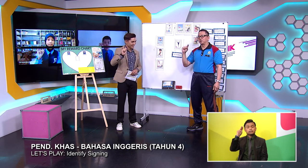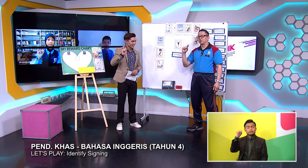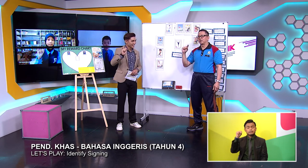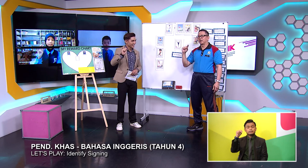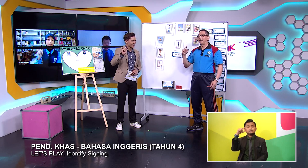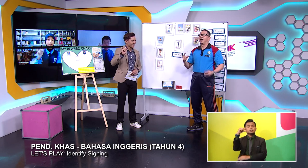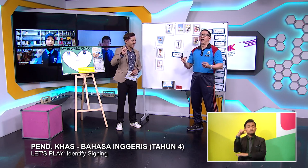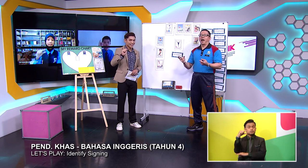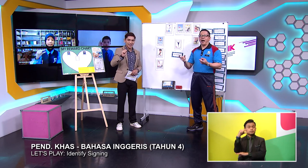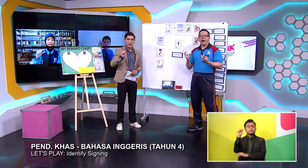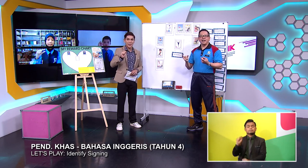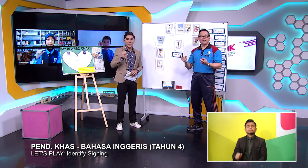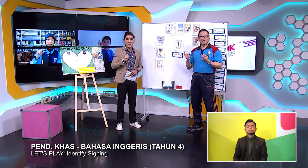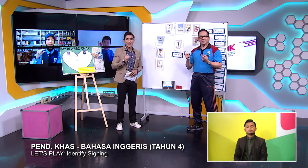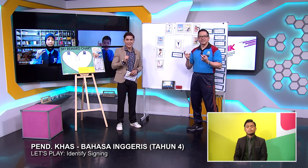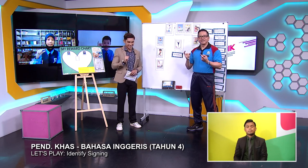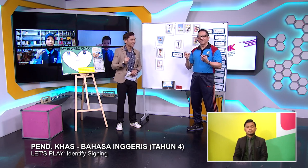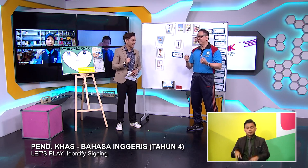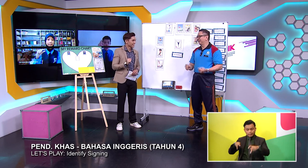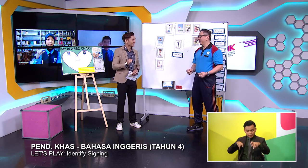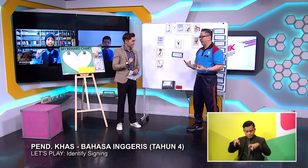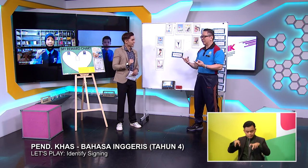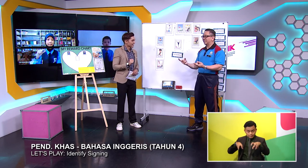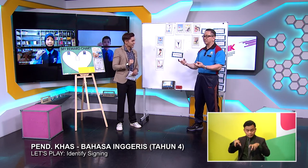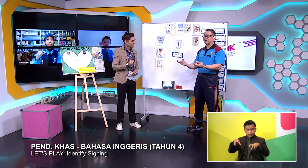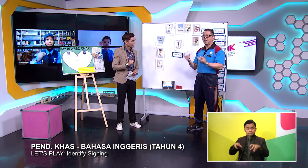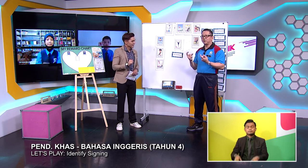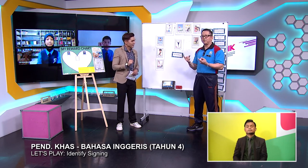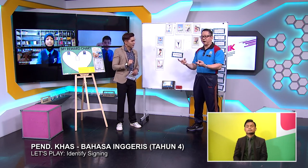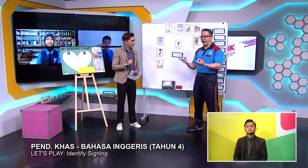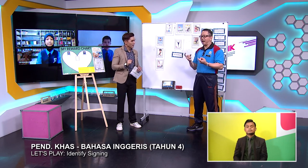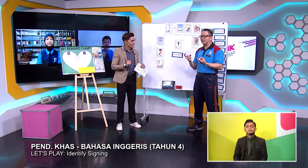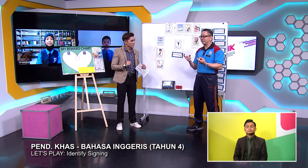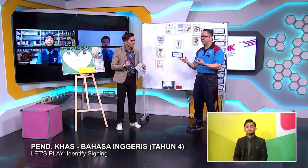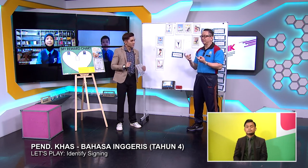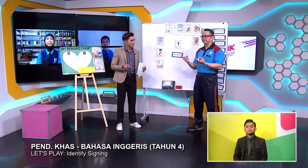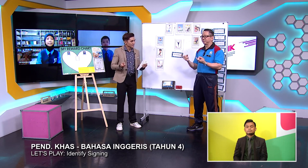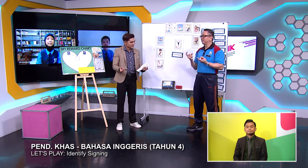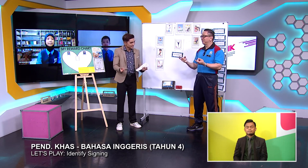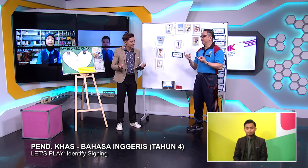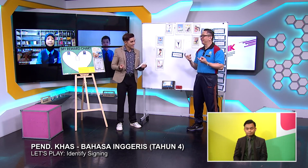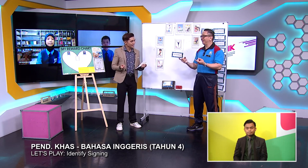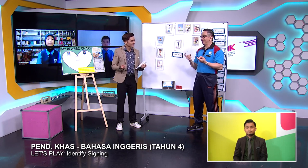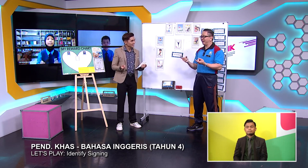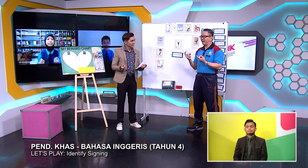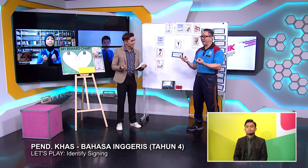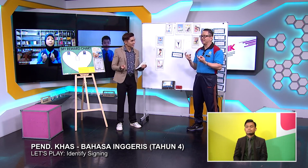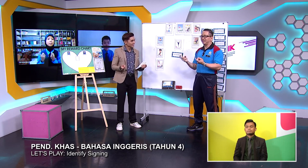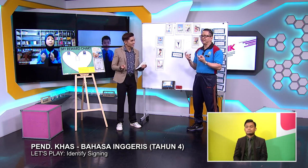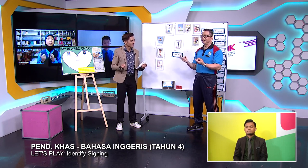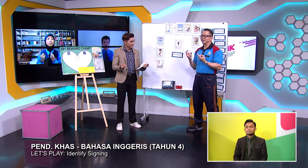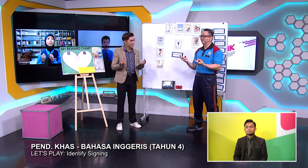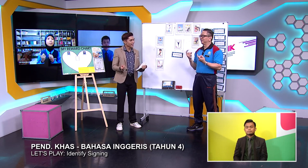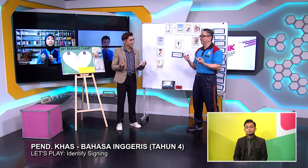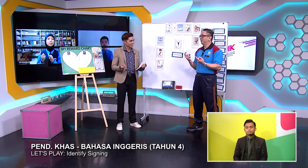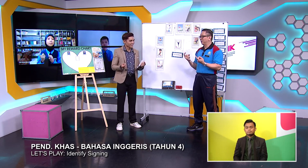I-C-E-S-K-A-T-I-N-G. Ice skating. Okay? This is a sign language for ice skating. So this is ice skating. Yeah, ice